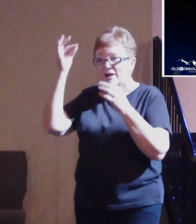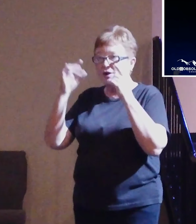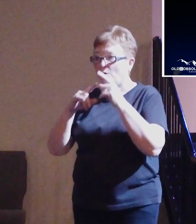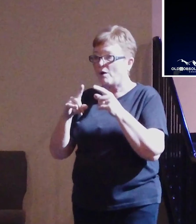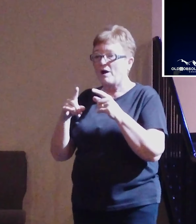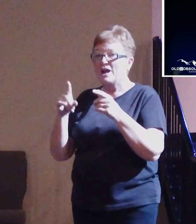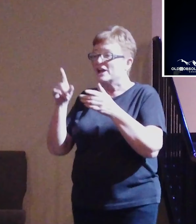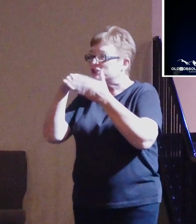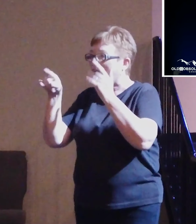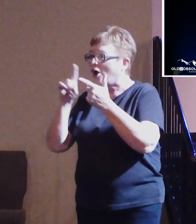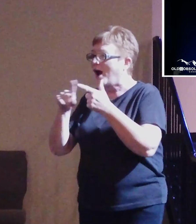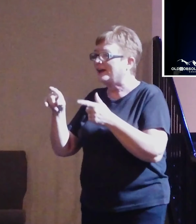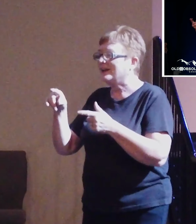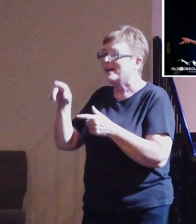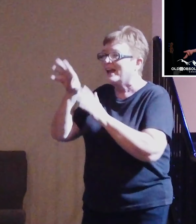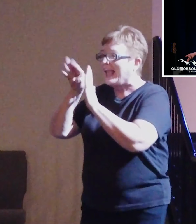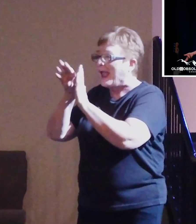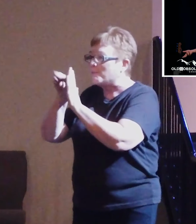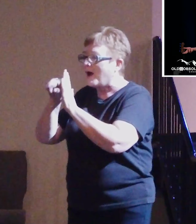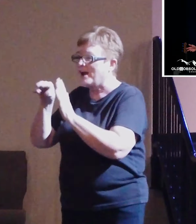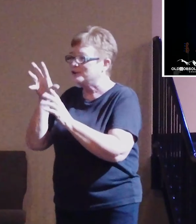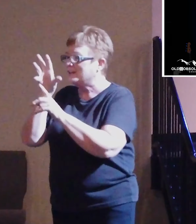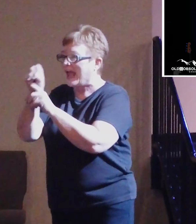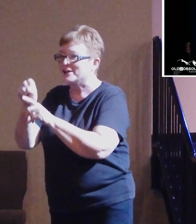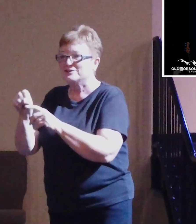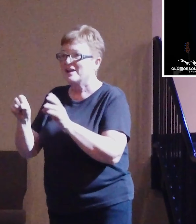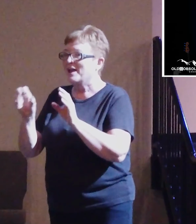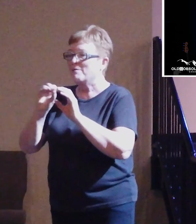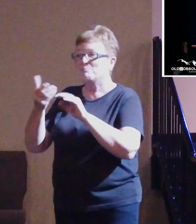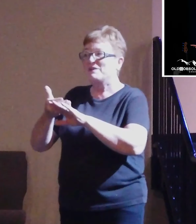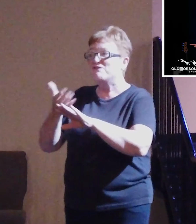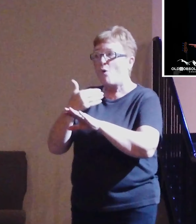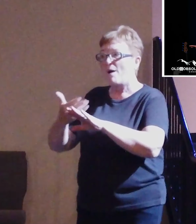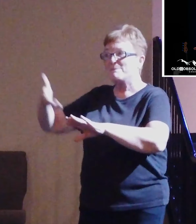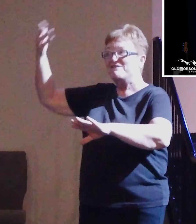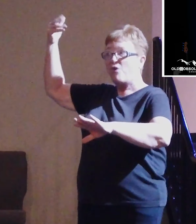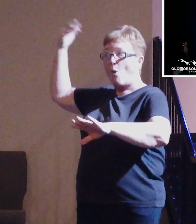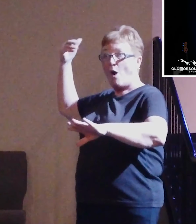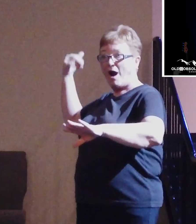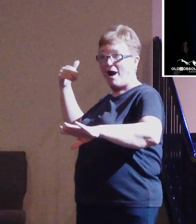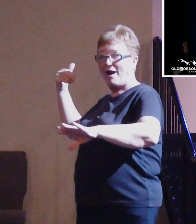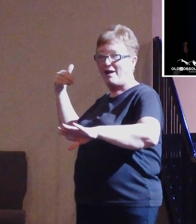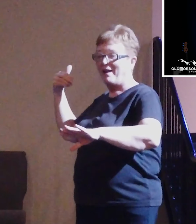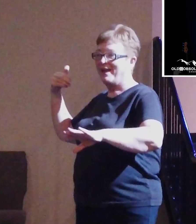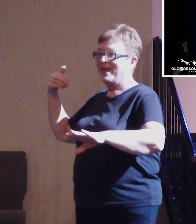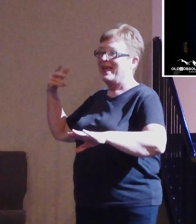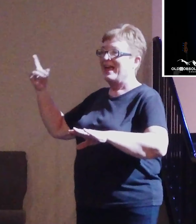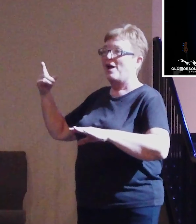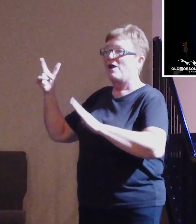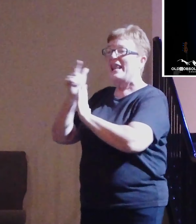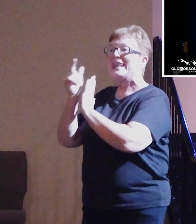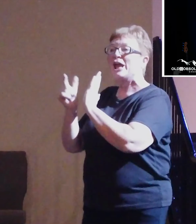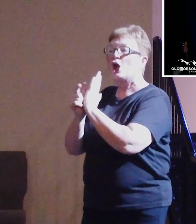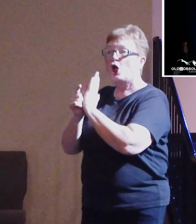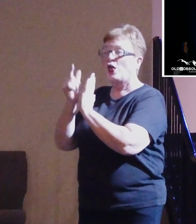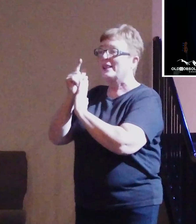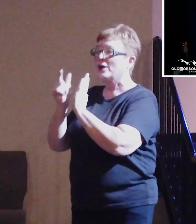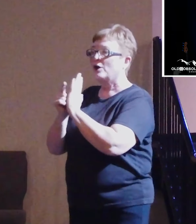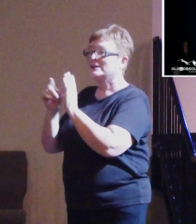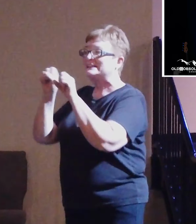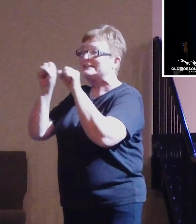camera or your DNA is found in a crime scene, legal systems relied fundamentally on eyewitness